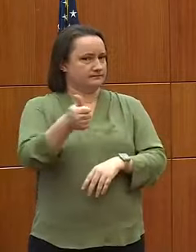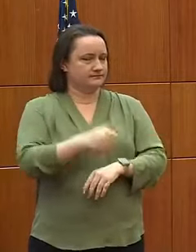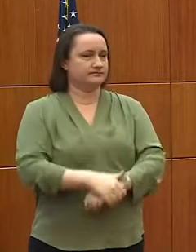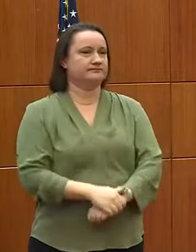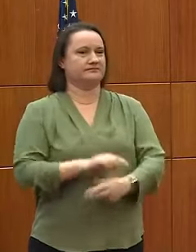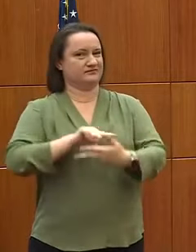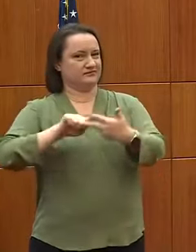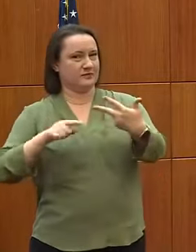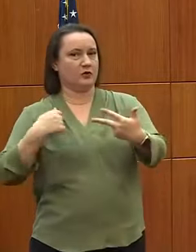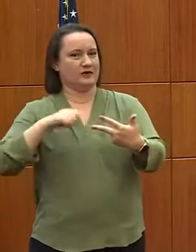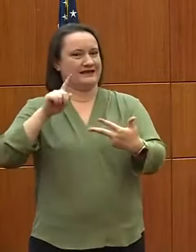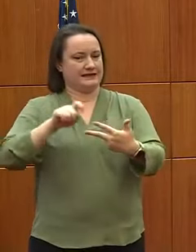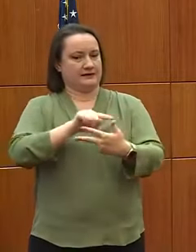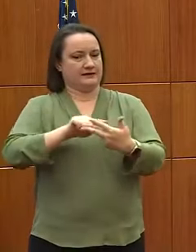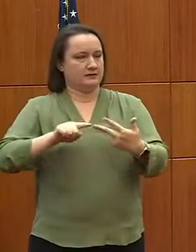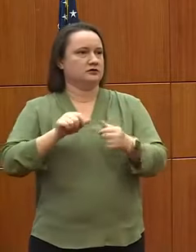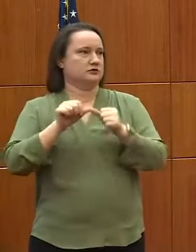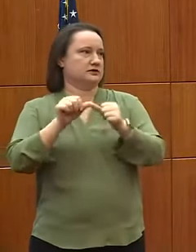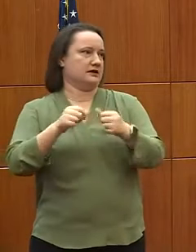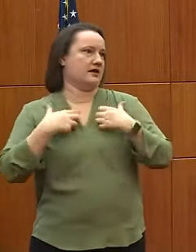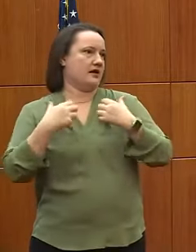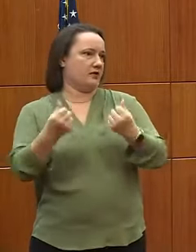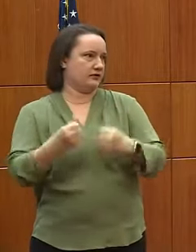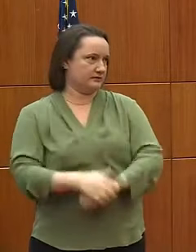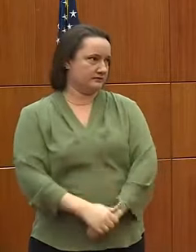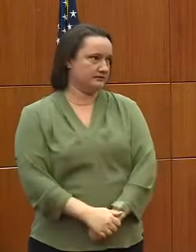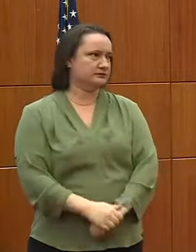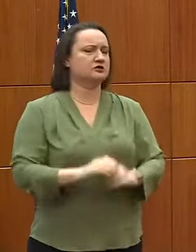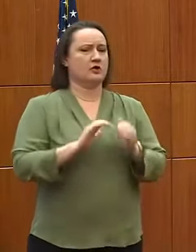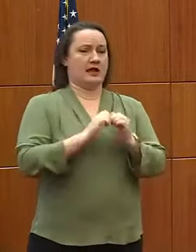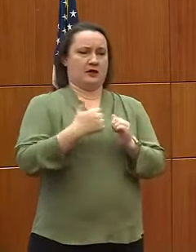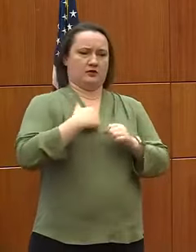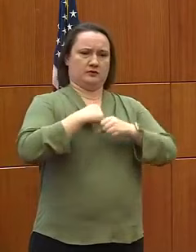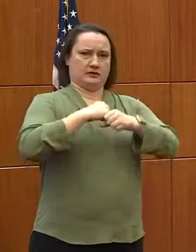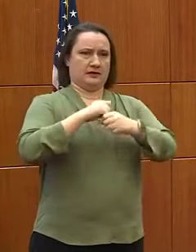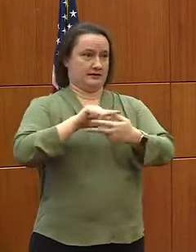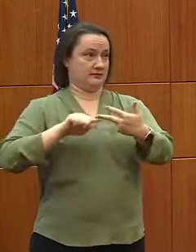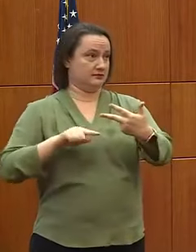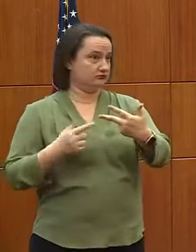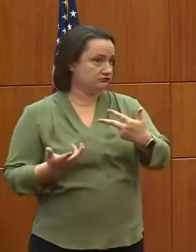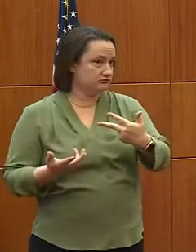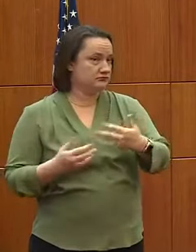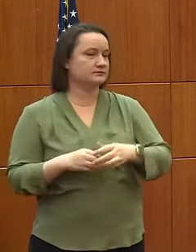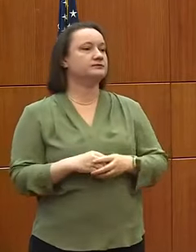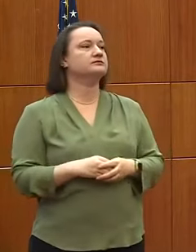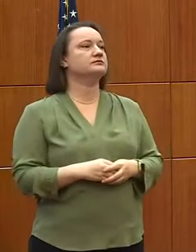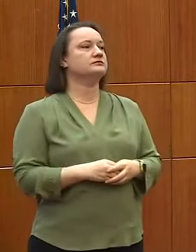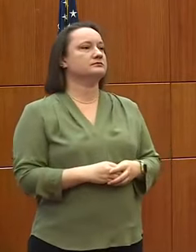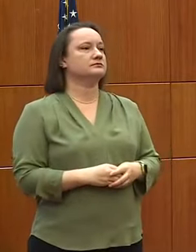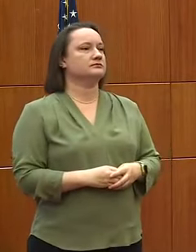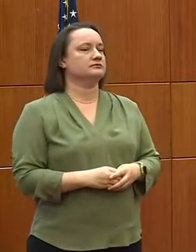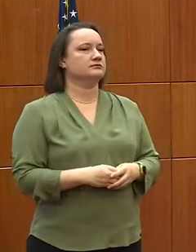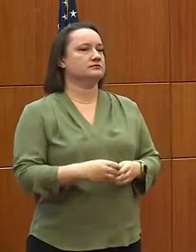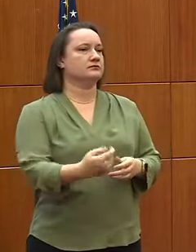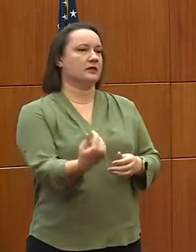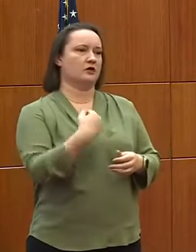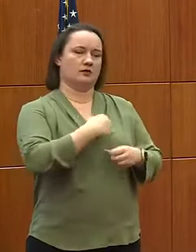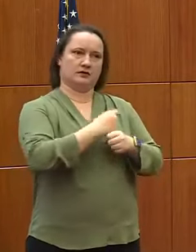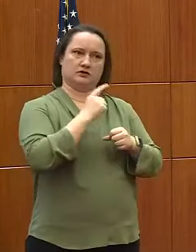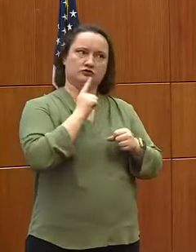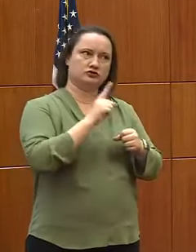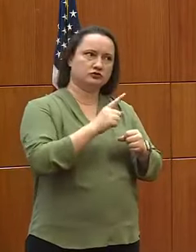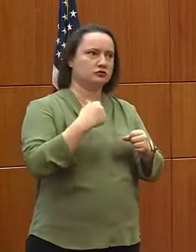them to stay healthy. So here's what we're doing to protect them. We're making sure that we